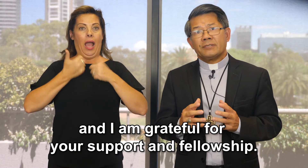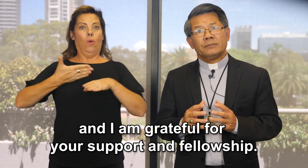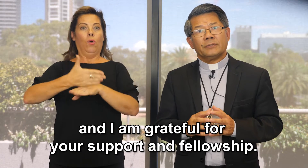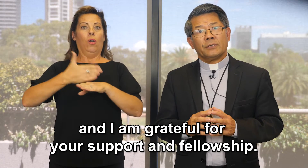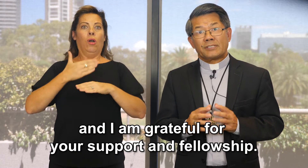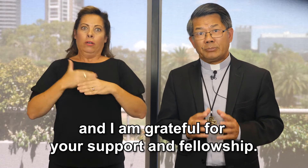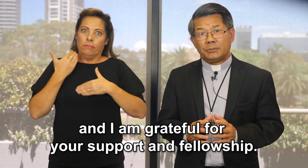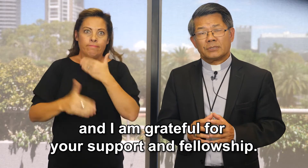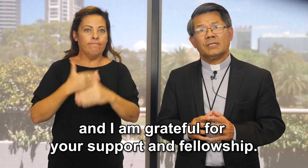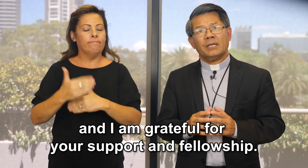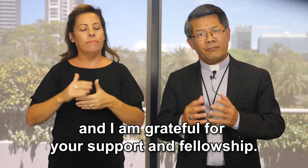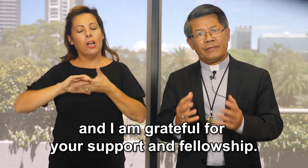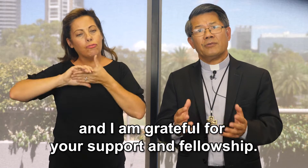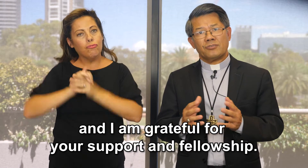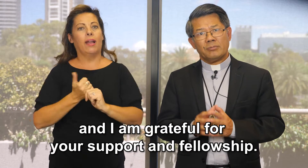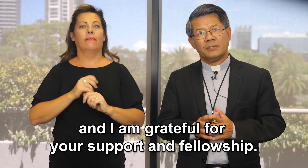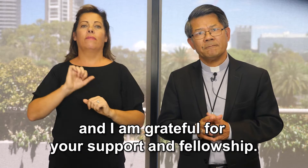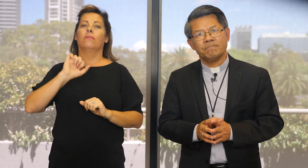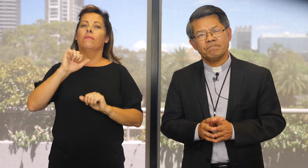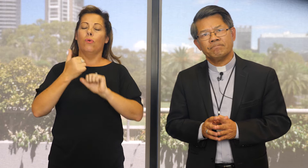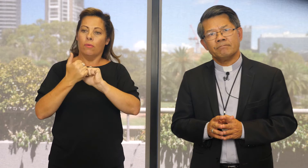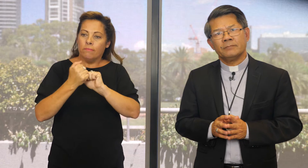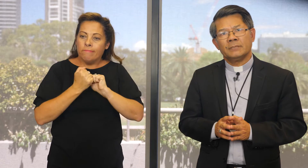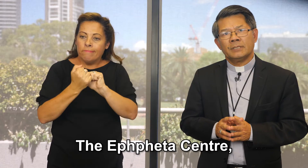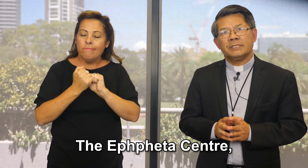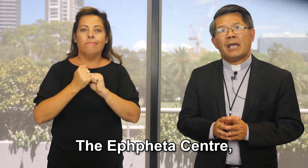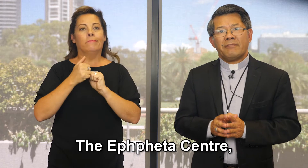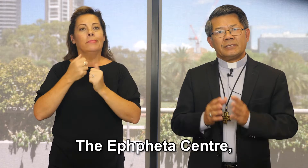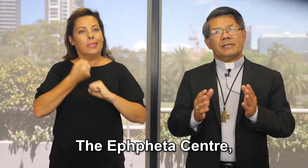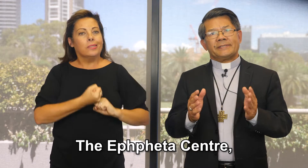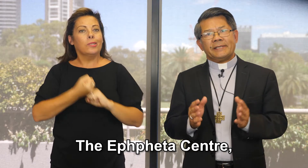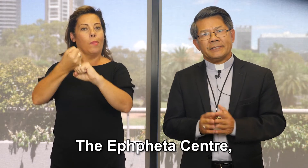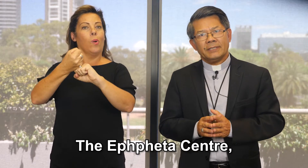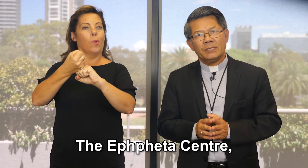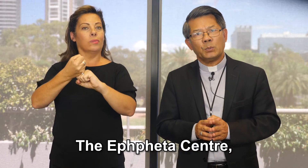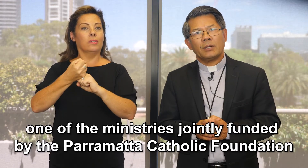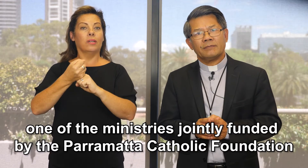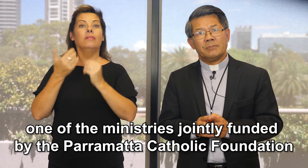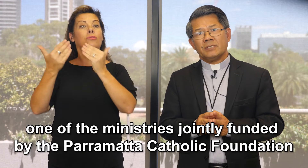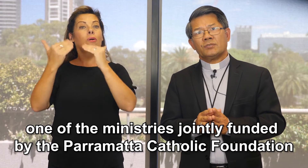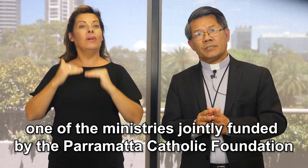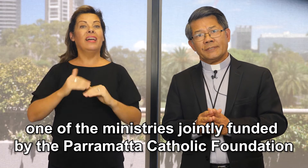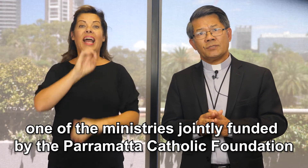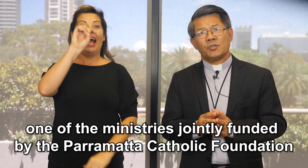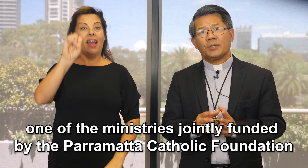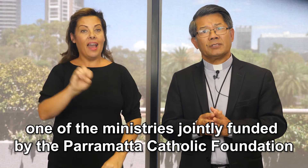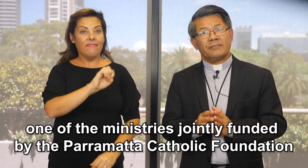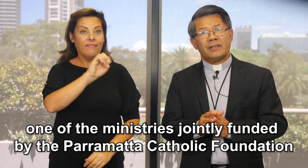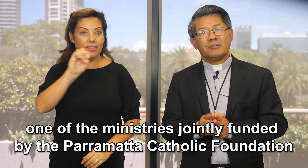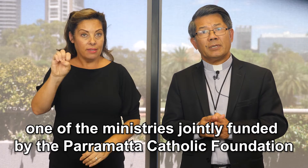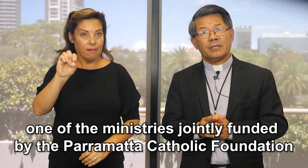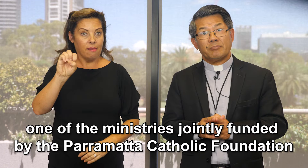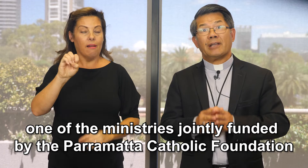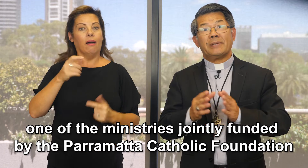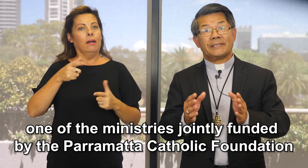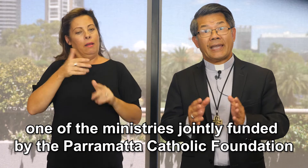I'm grateful for your support and fellowship. The Ephpheta Centre, one of the ministries jointly